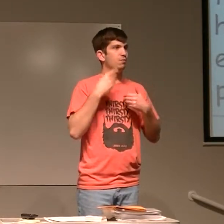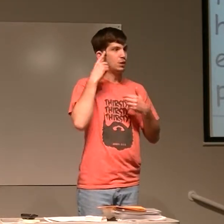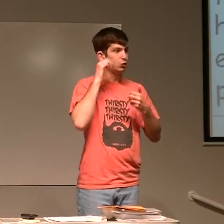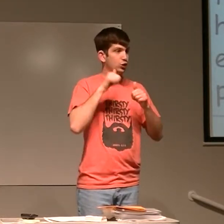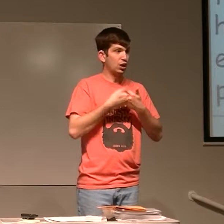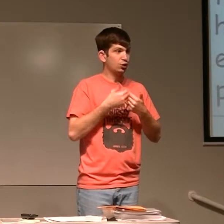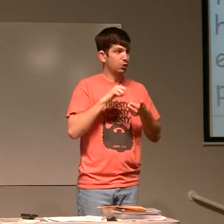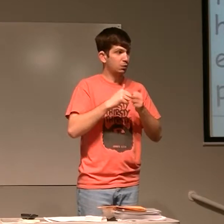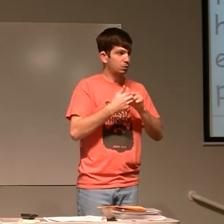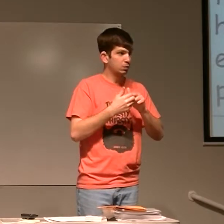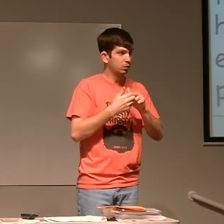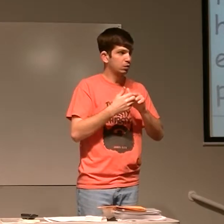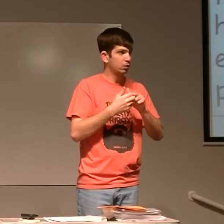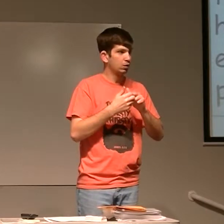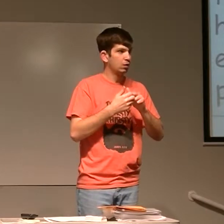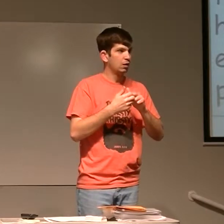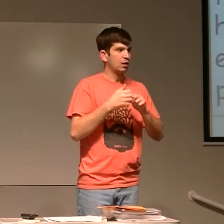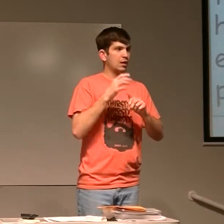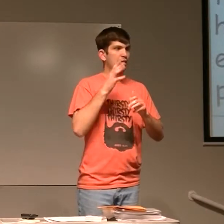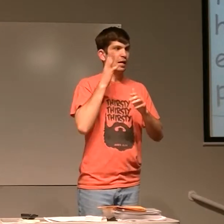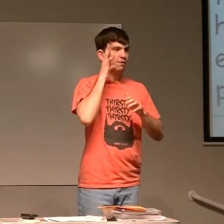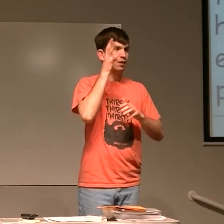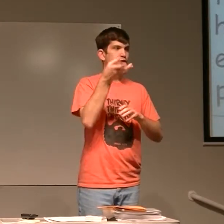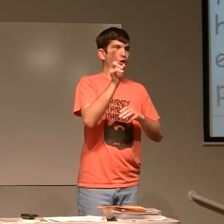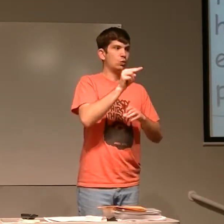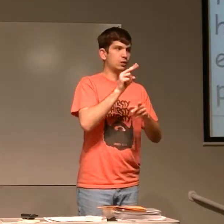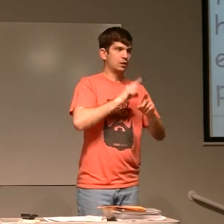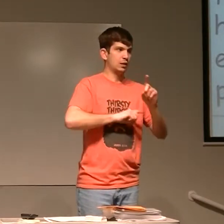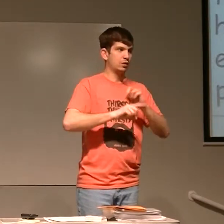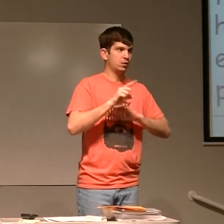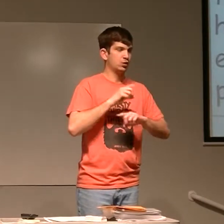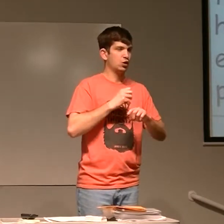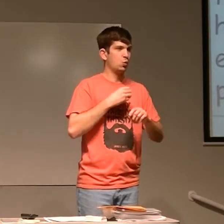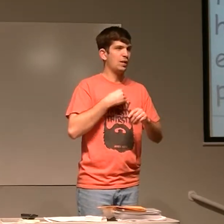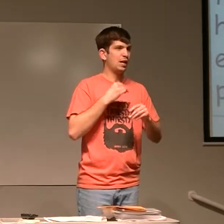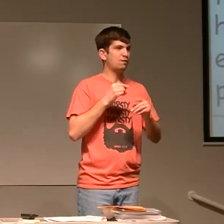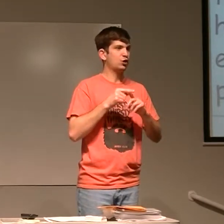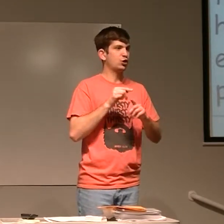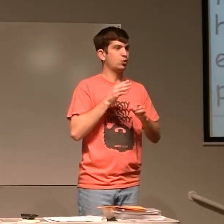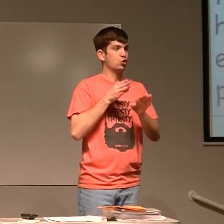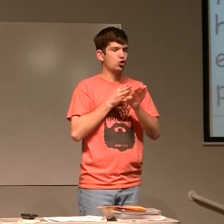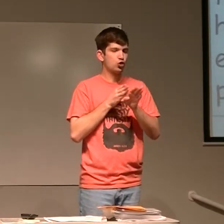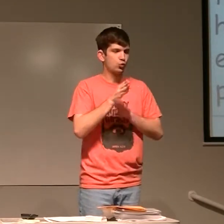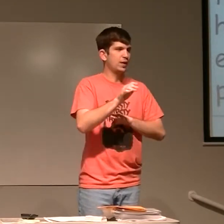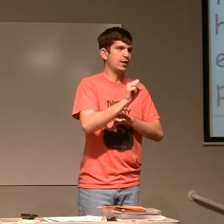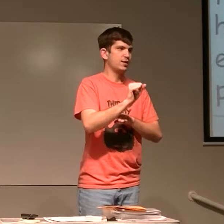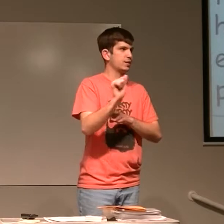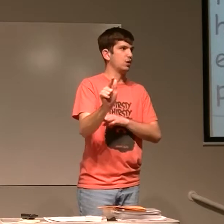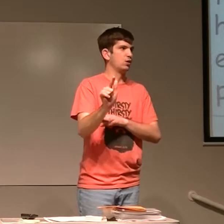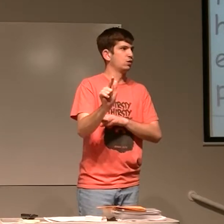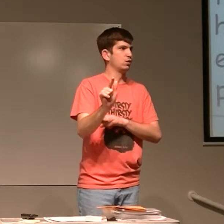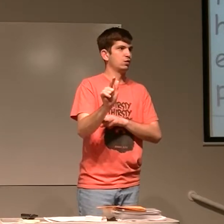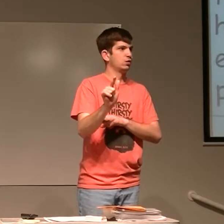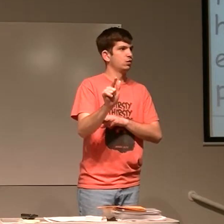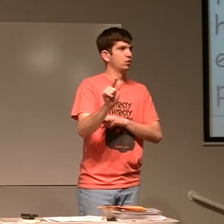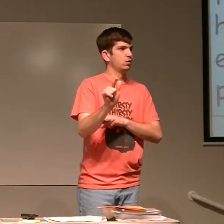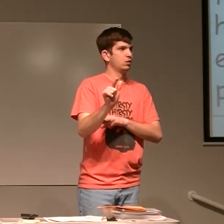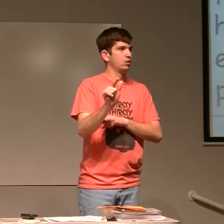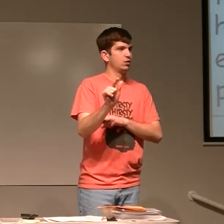mental challenge problems. They invent their own sign. So we have to do straight ASL.